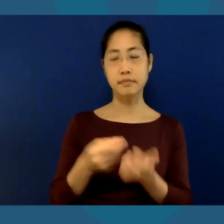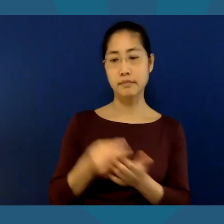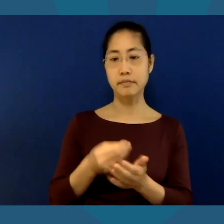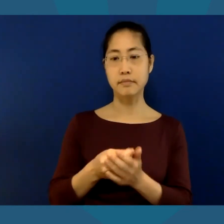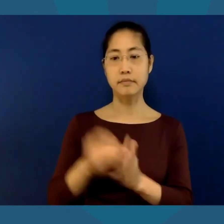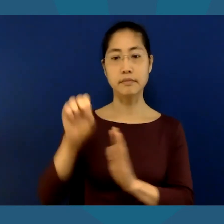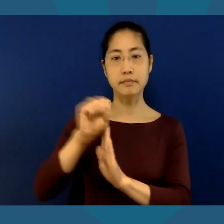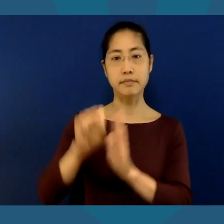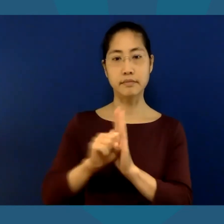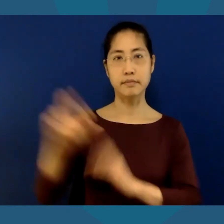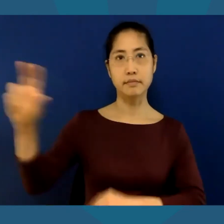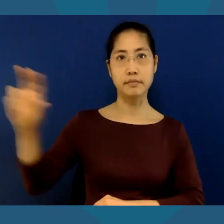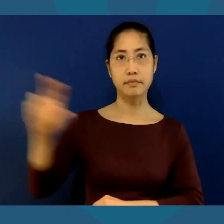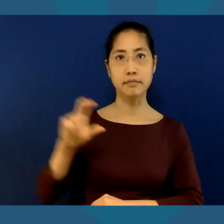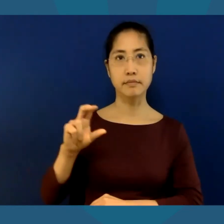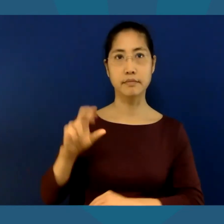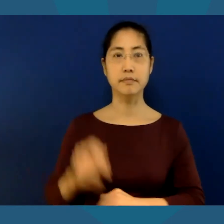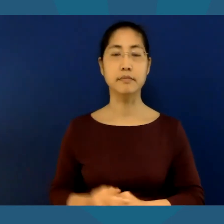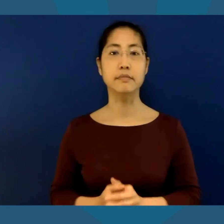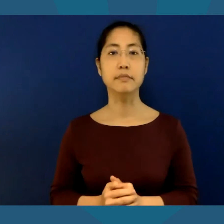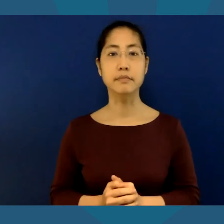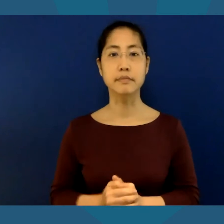Campaign funding, participating.